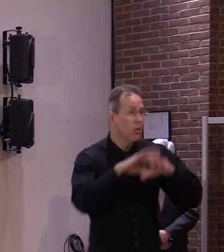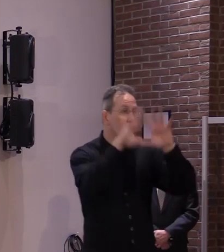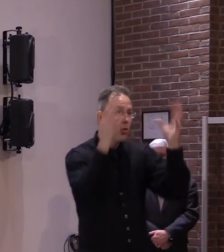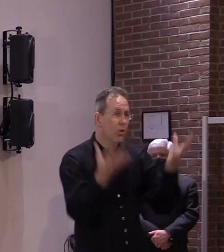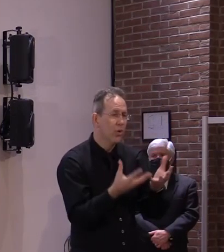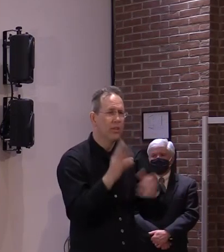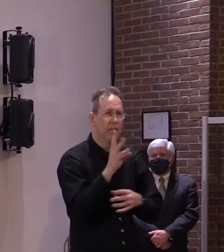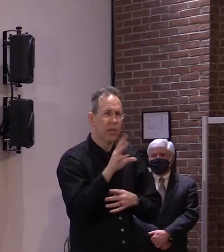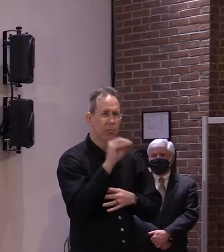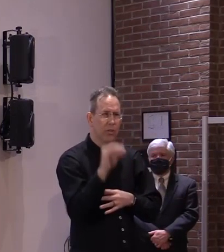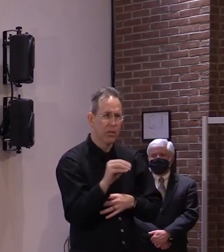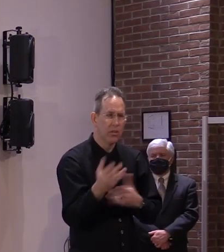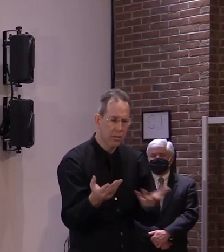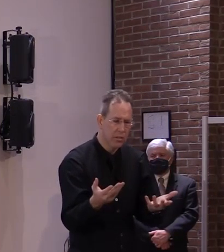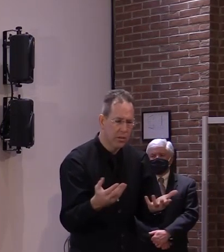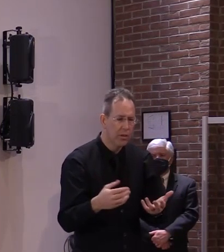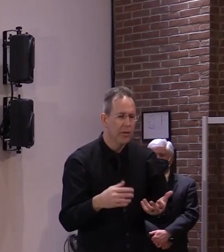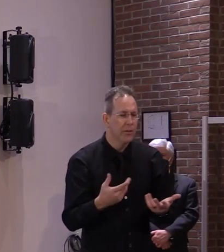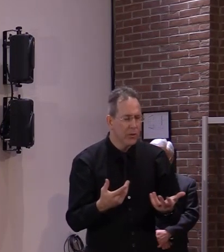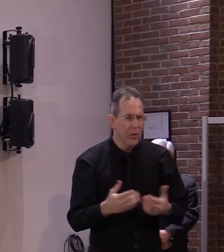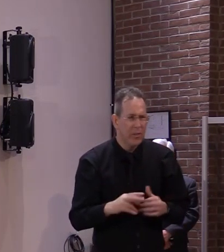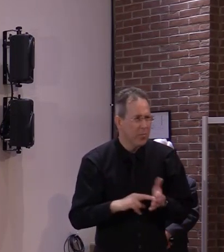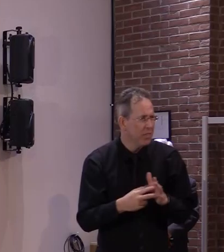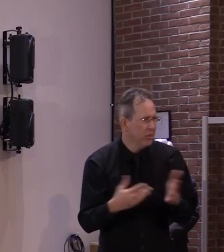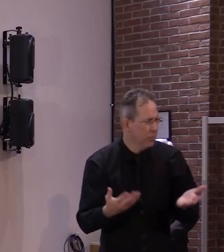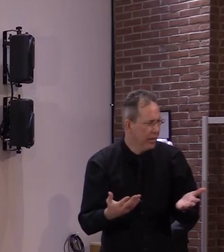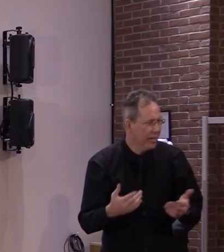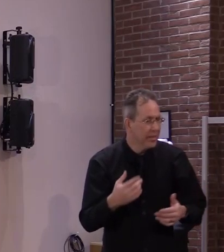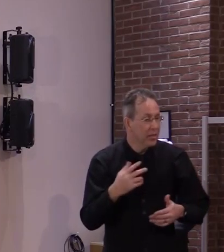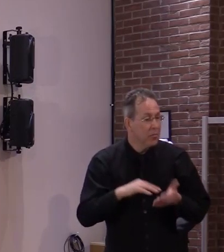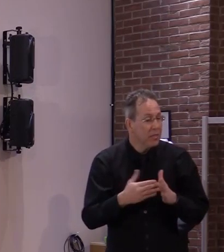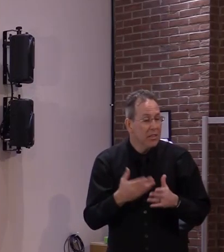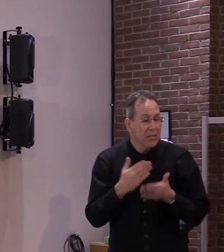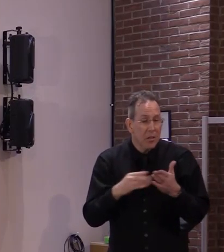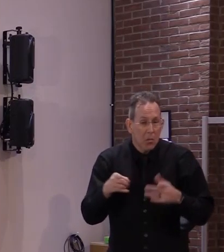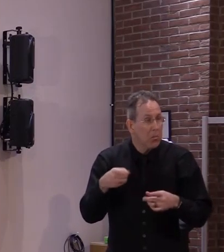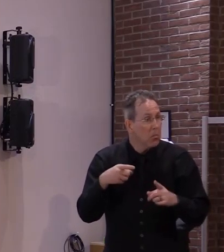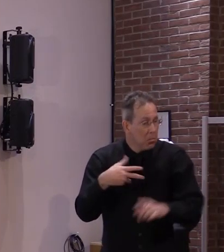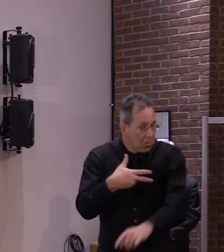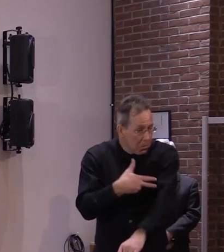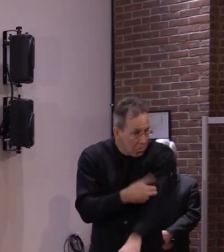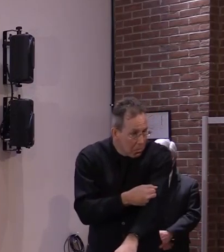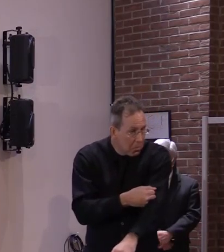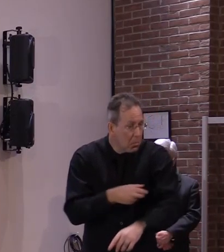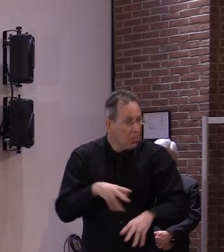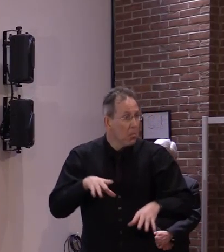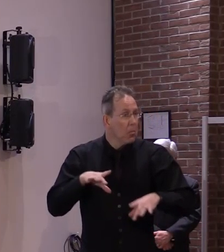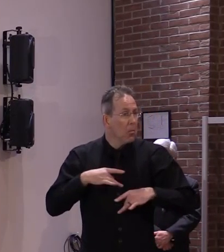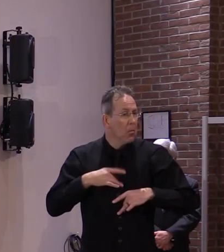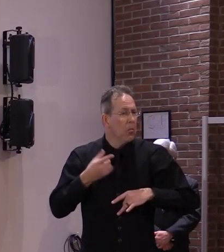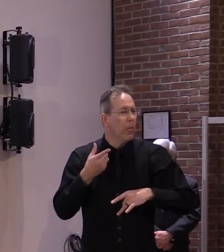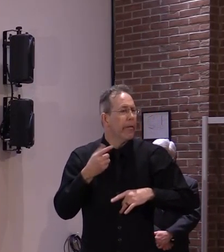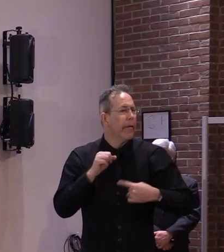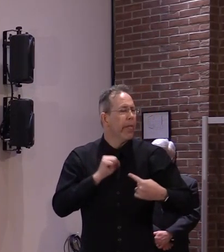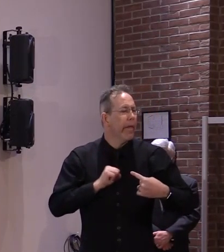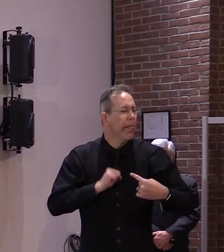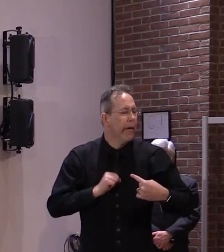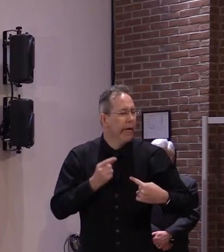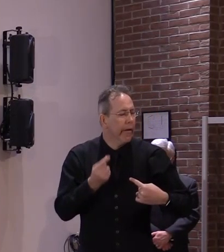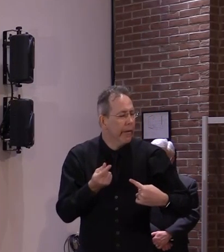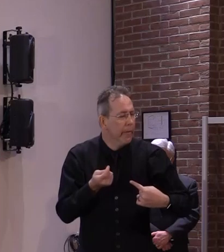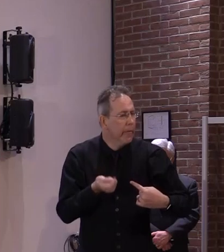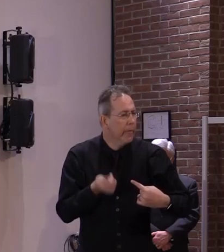of COVID if you were in the vaccine group, that's the number that you've been hearing. But if you really ask about